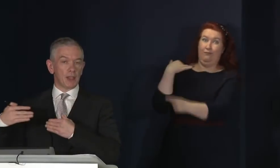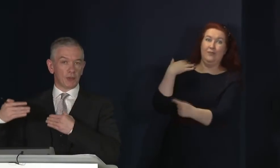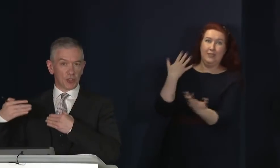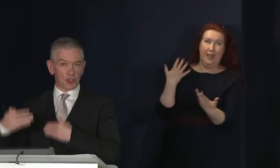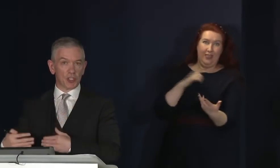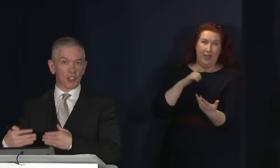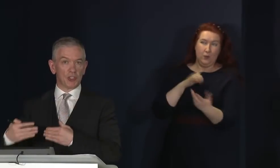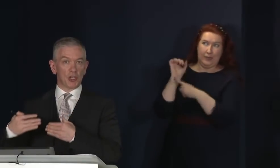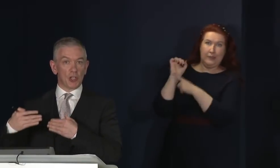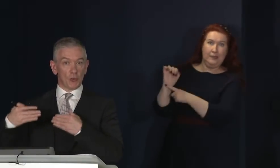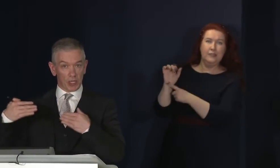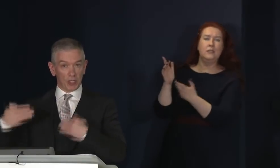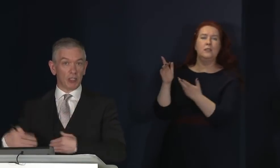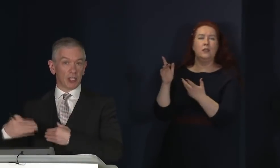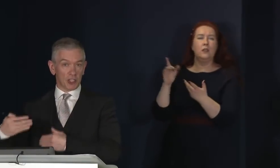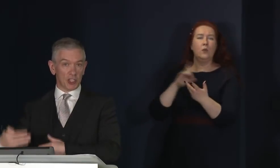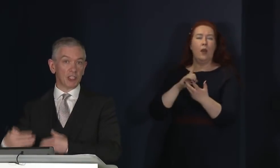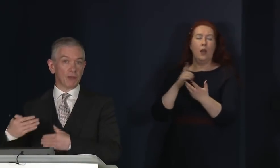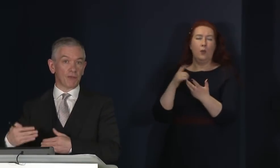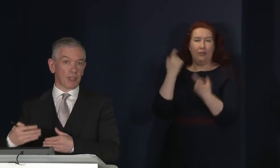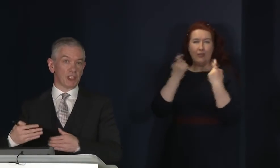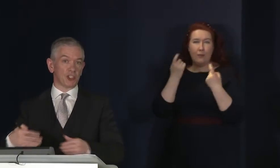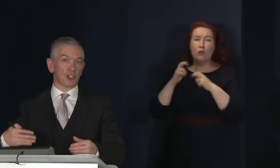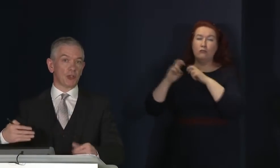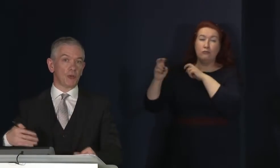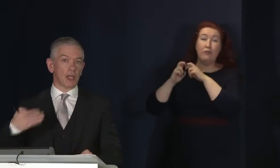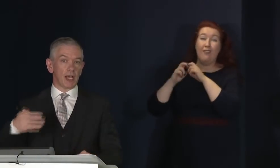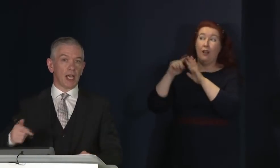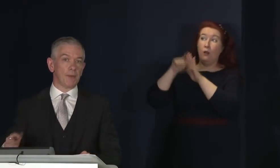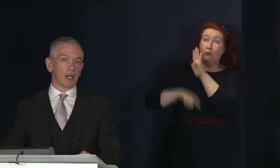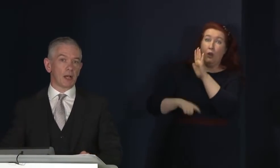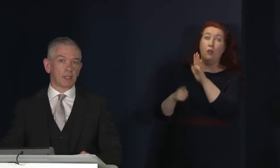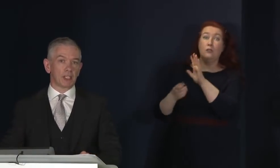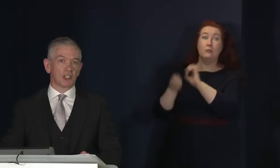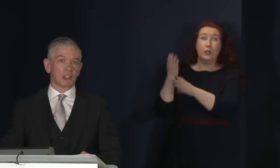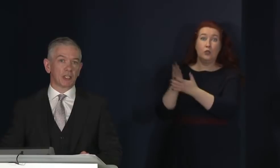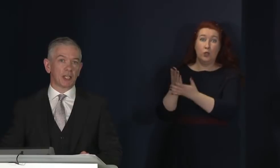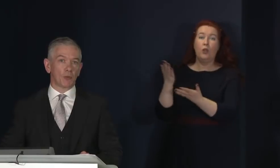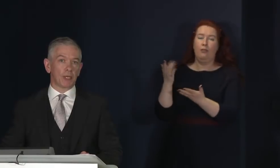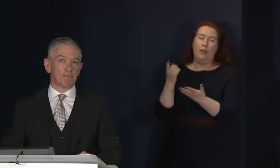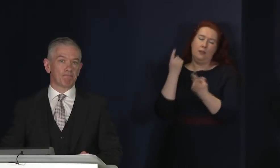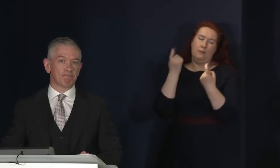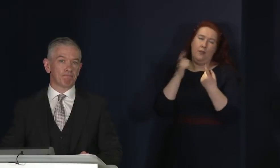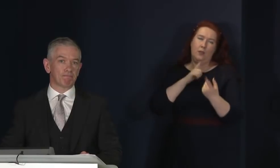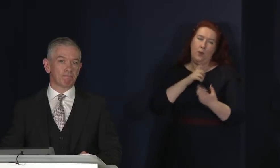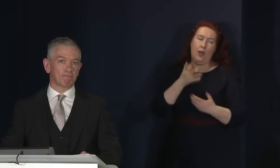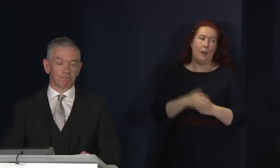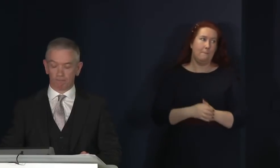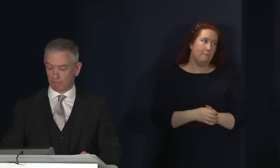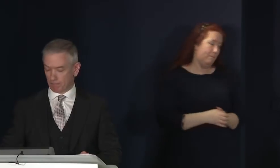why the restrictions that we are currently considering for there just now are being considered in that way.